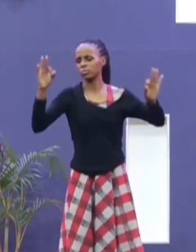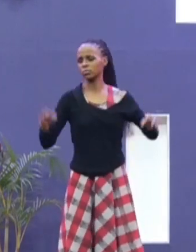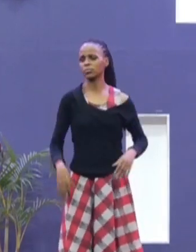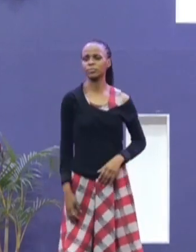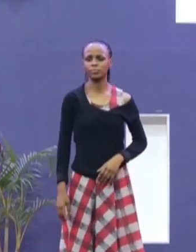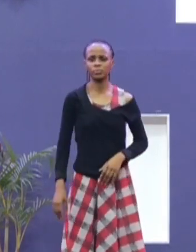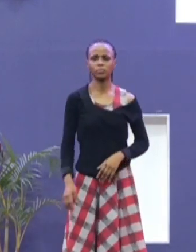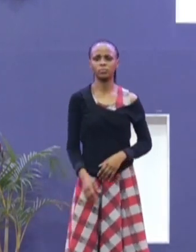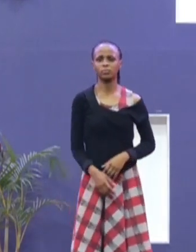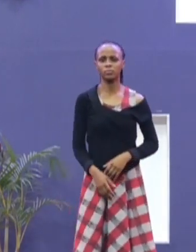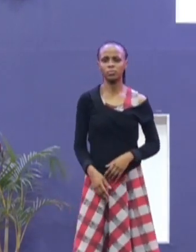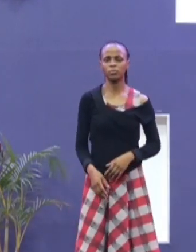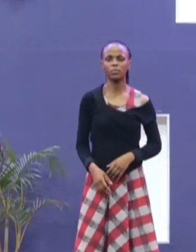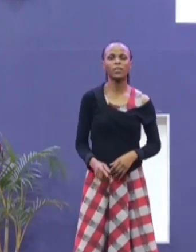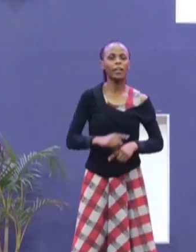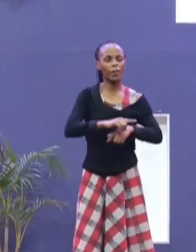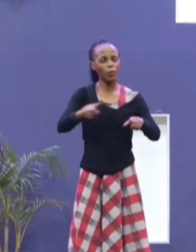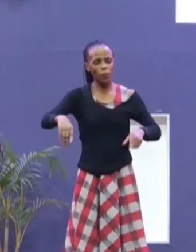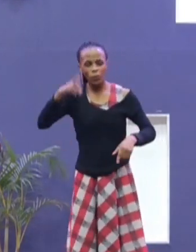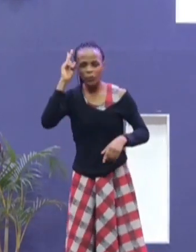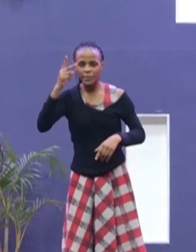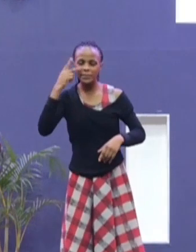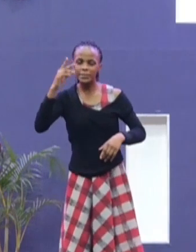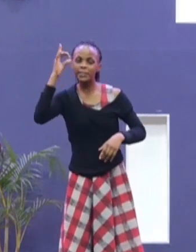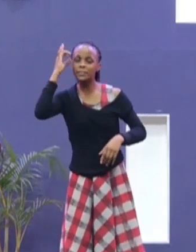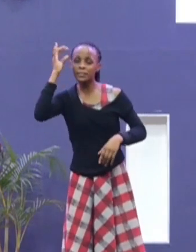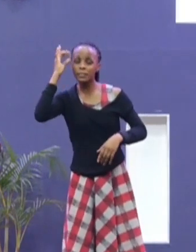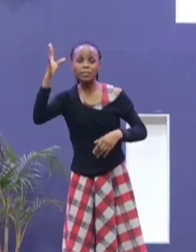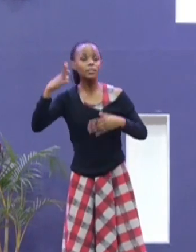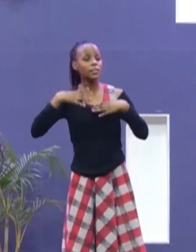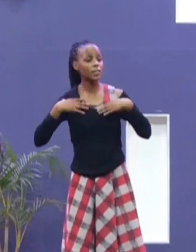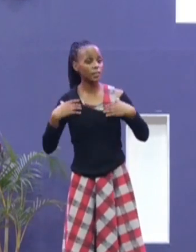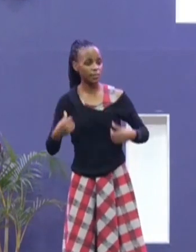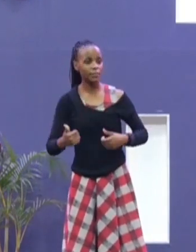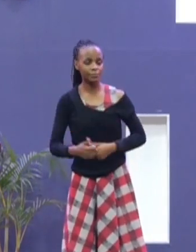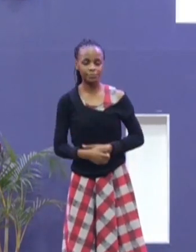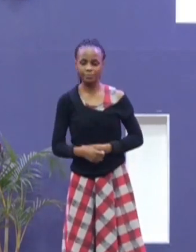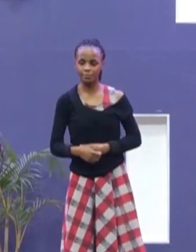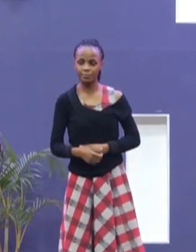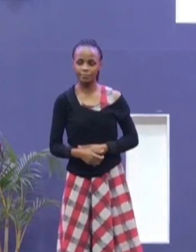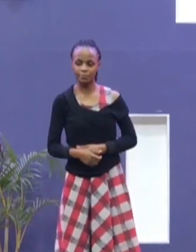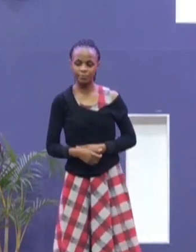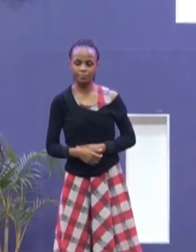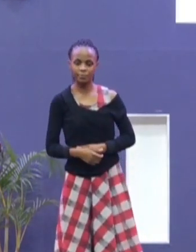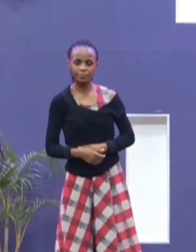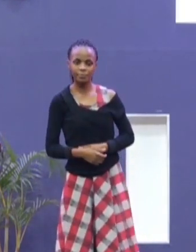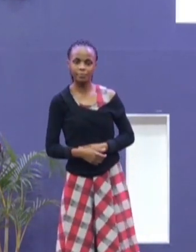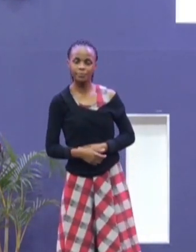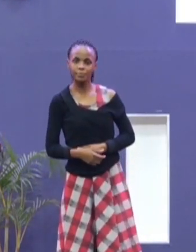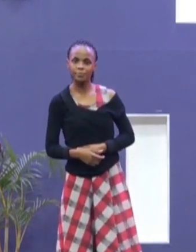busumuluddwa. We will see sicknesses healed. Tujalaba endwadde nga ziwonyezebwa. We'll see